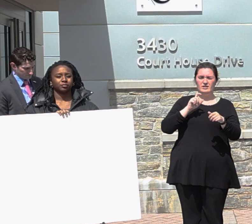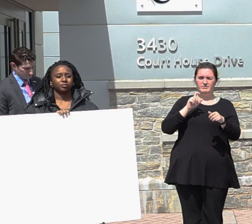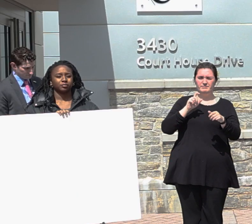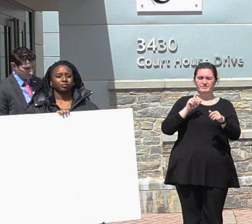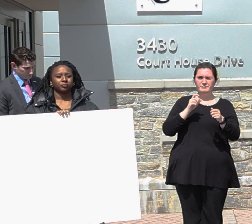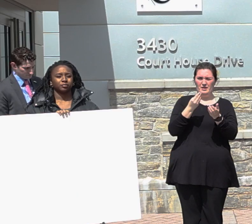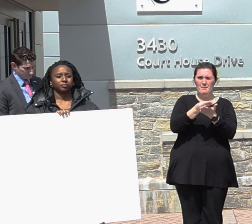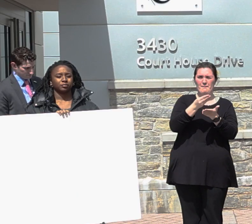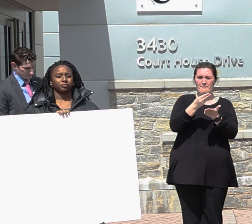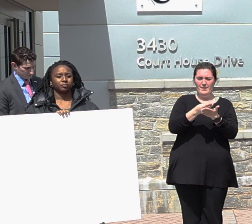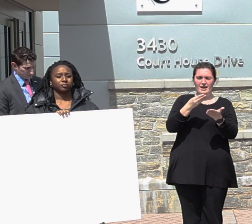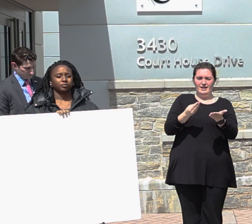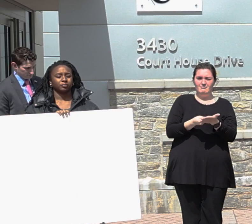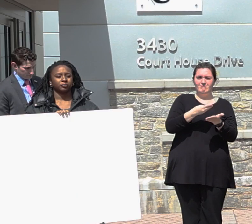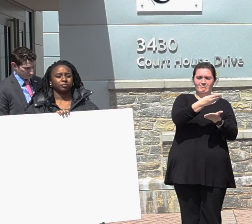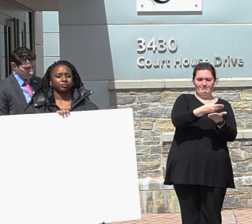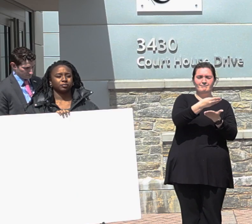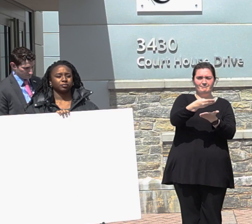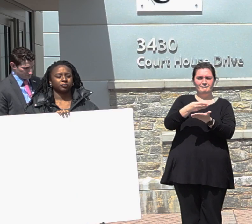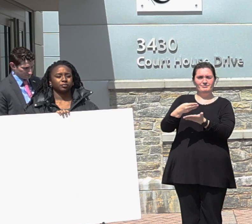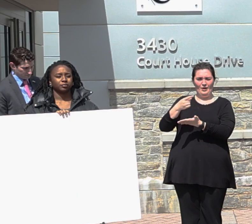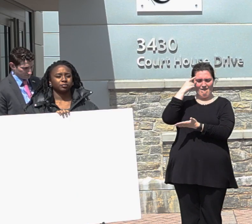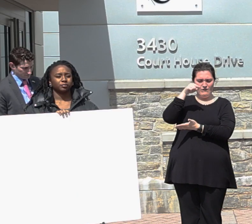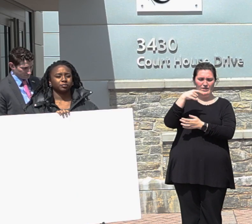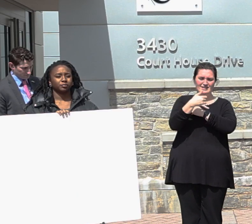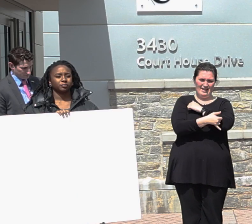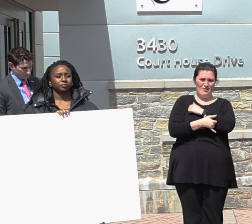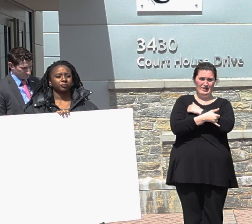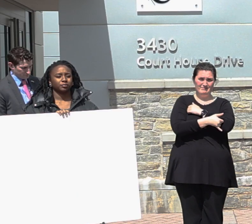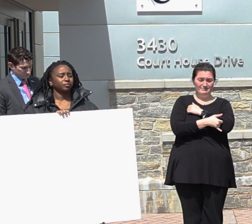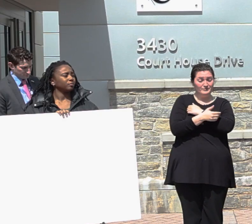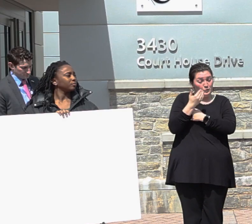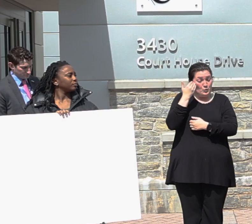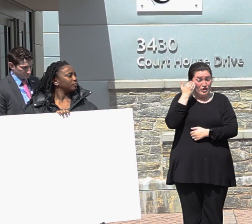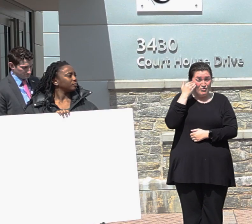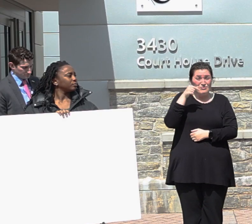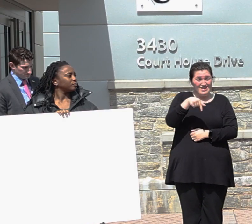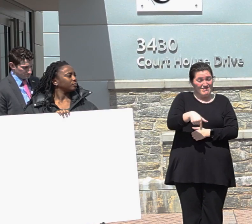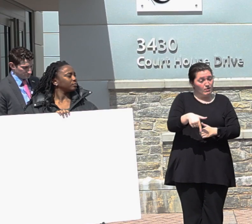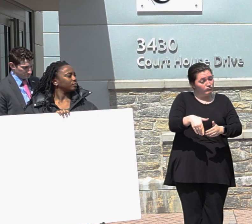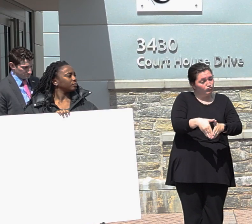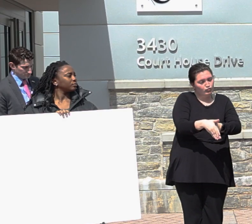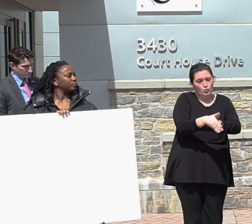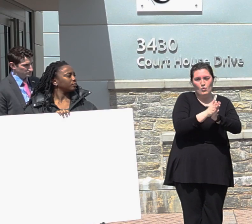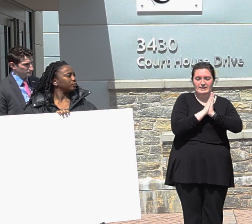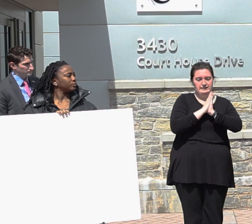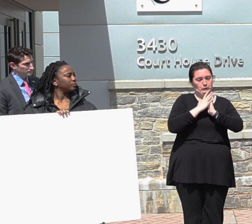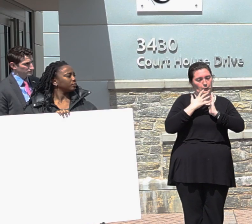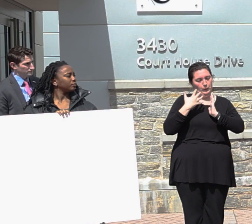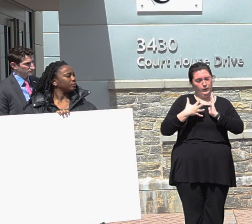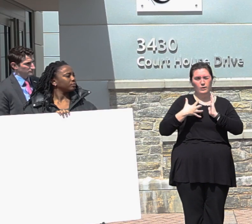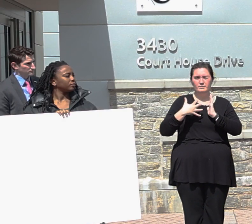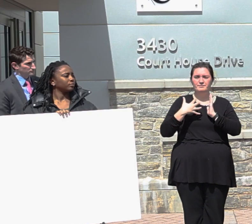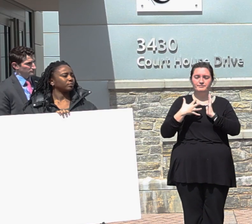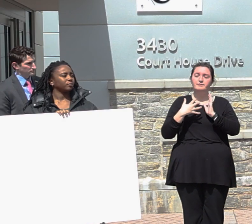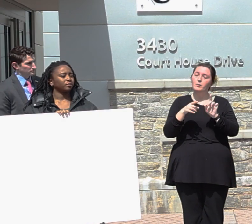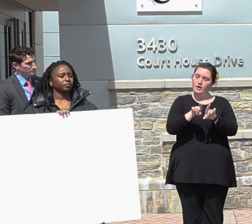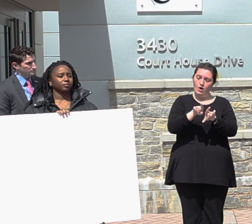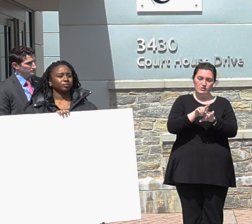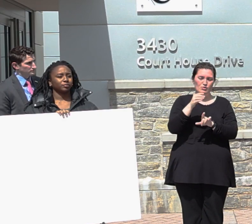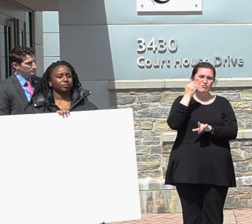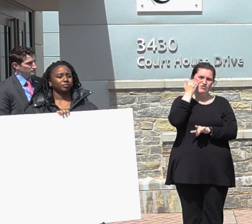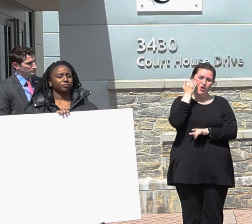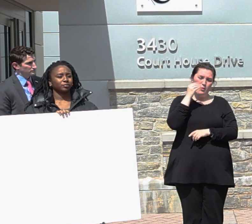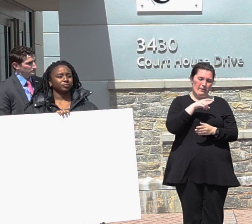tough budget year, we knew that this was a substantial ask. Yet we also know the needs of our school